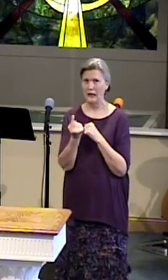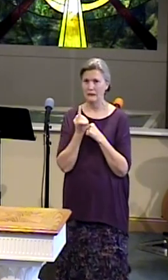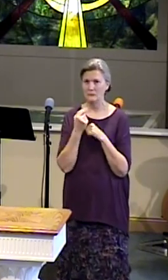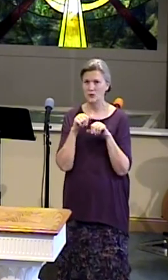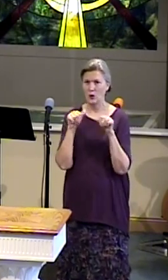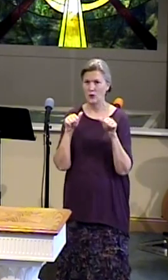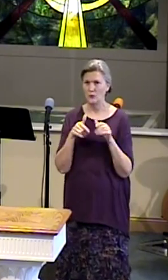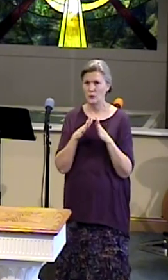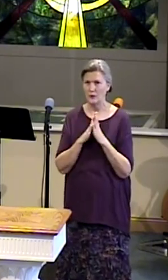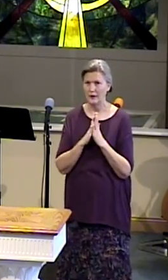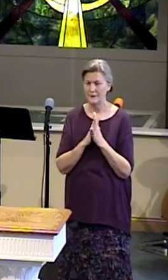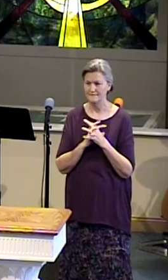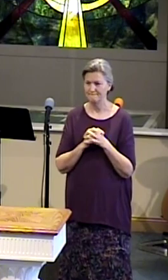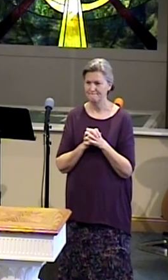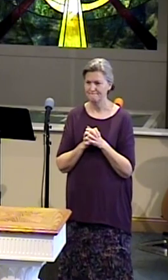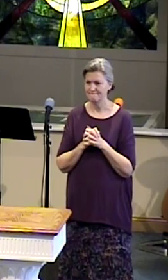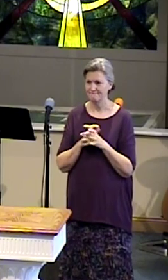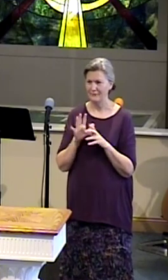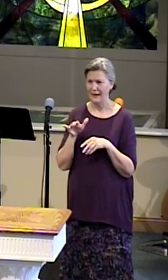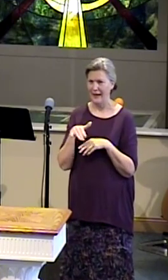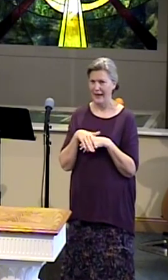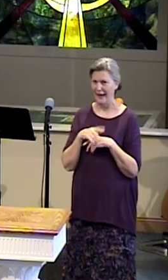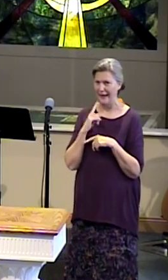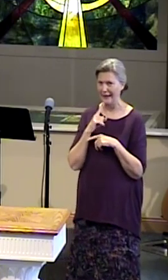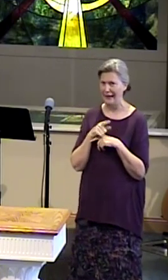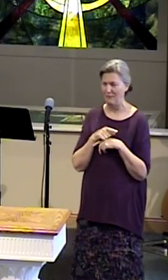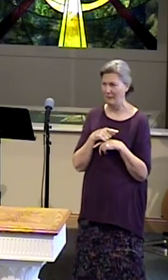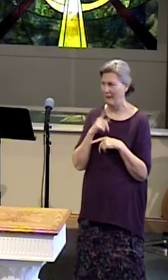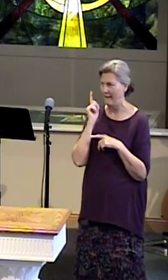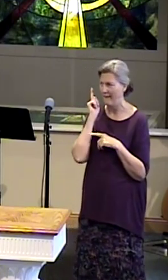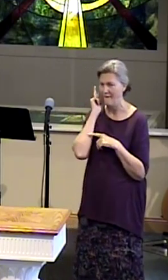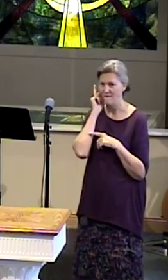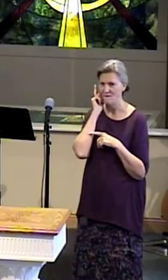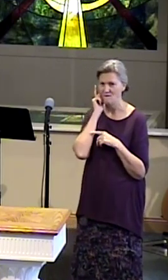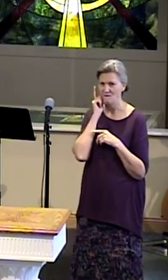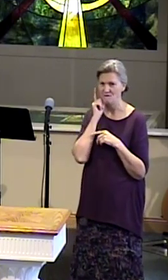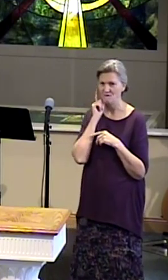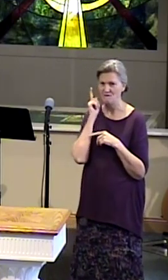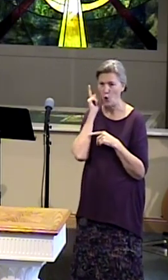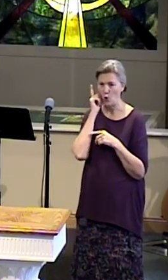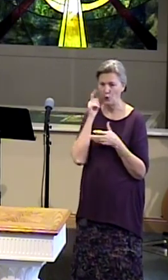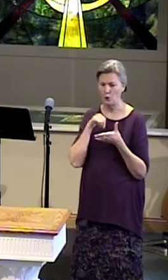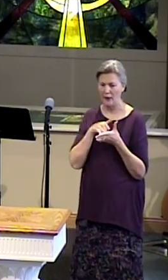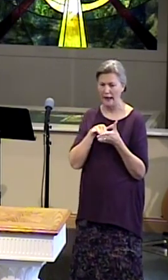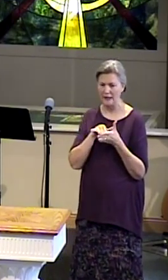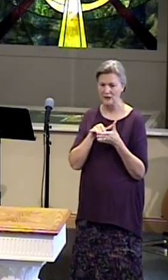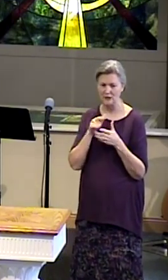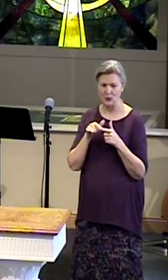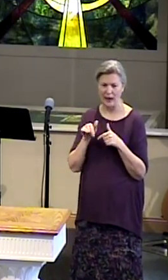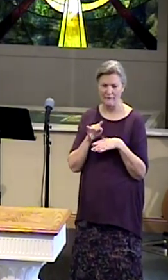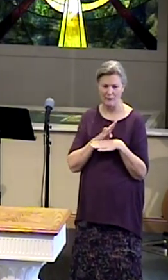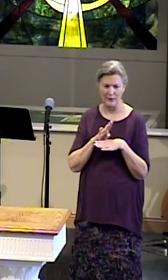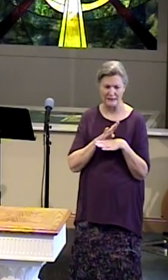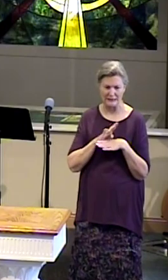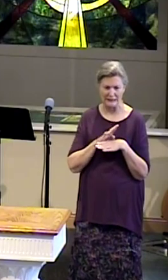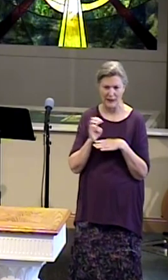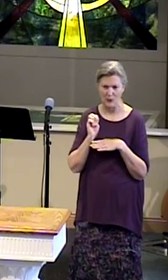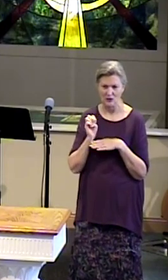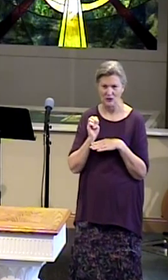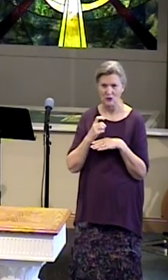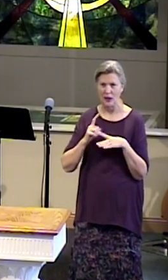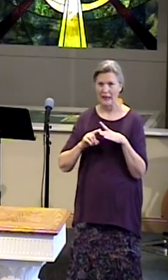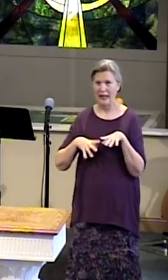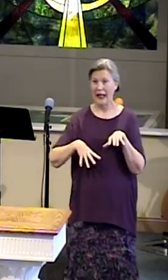Hey, honey, is there any way I can make my phone ring so it looks like I got a business call? An emergency? Hello? Yes, I'm sorry.